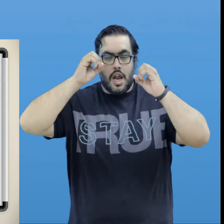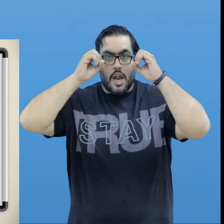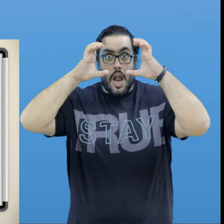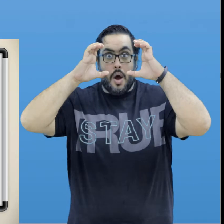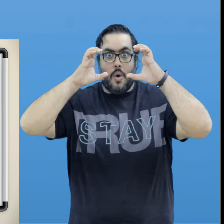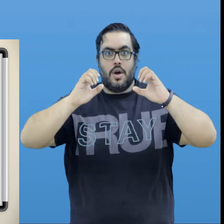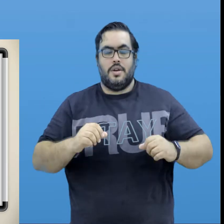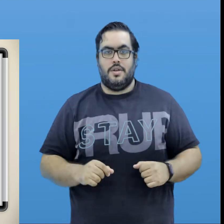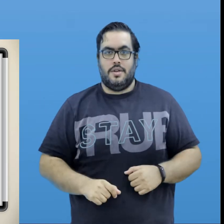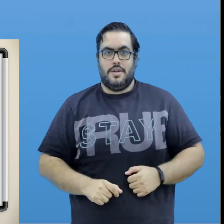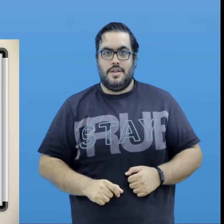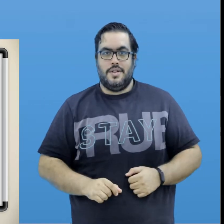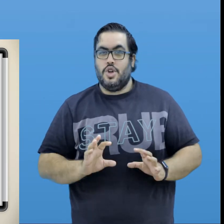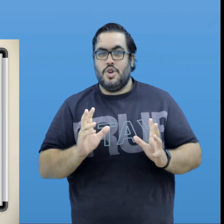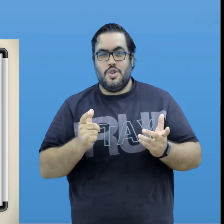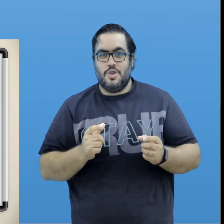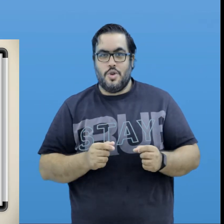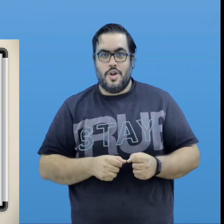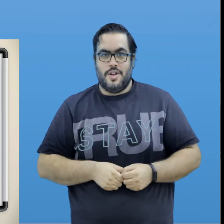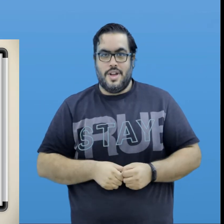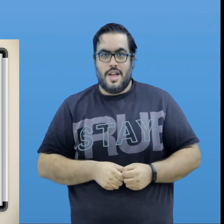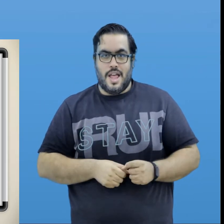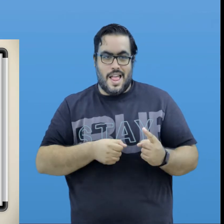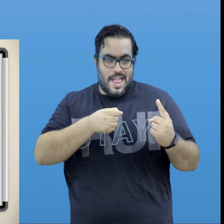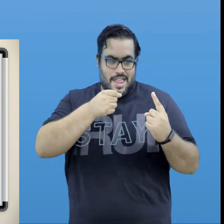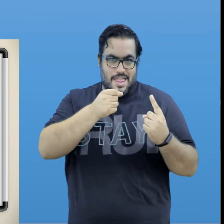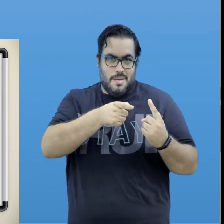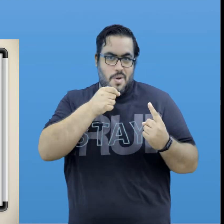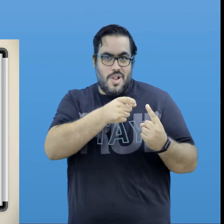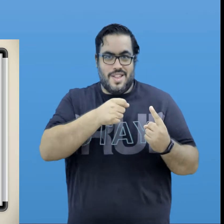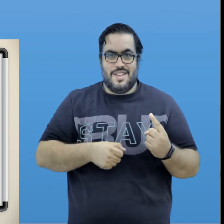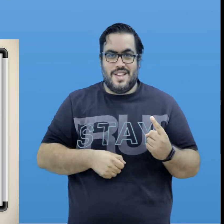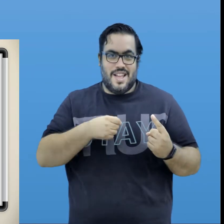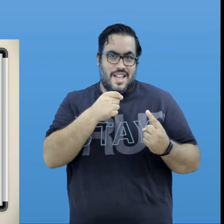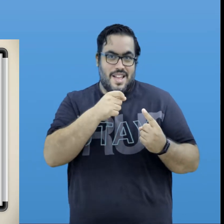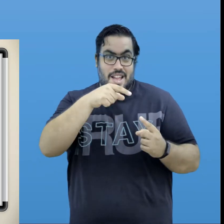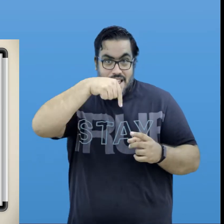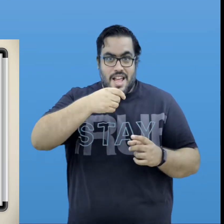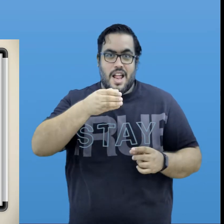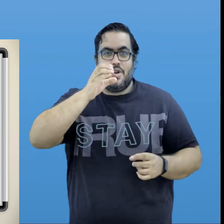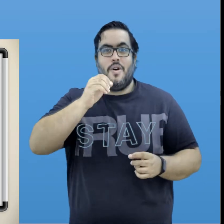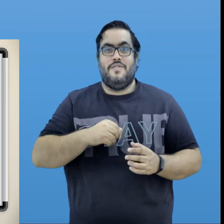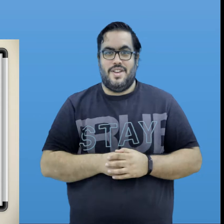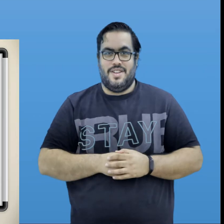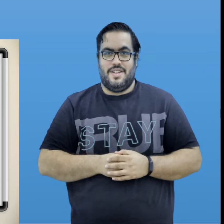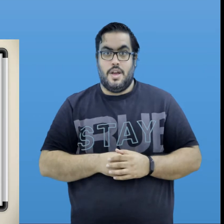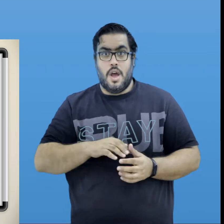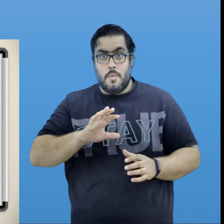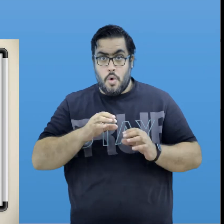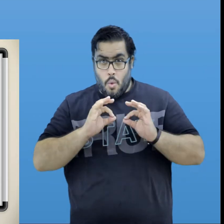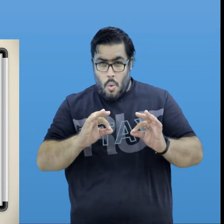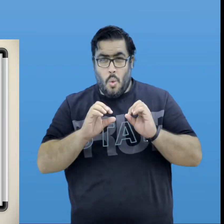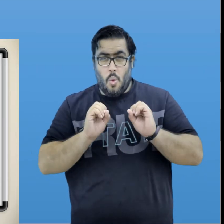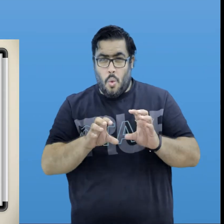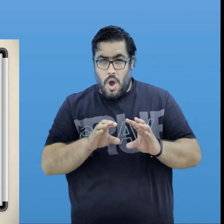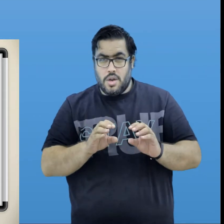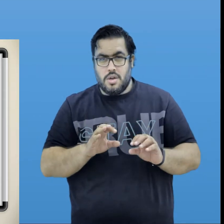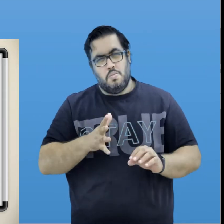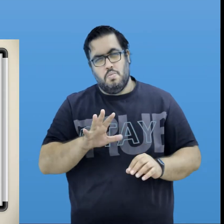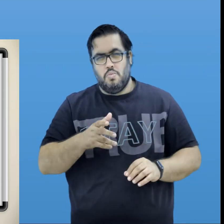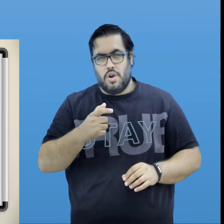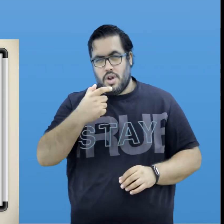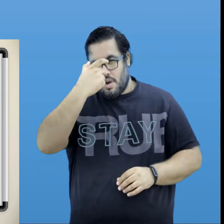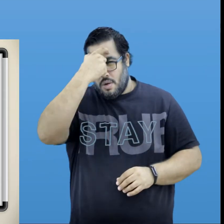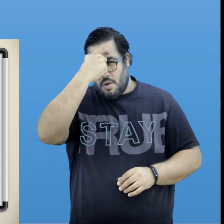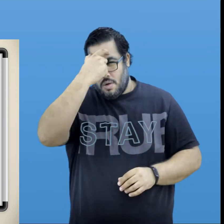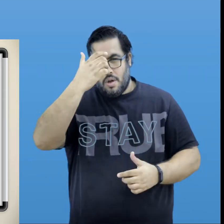be written in points. Be very careful on this point. Don't write your summary in points. Last